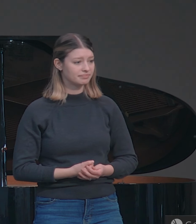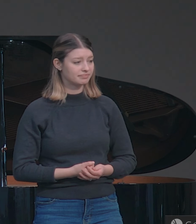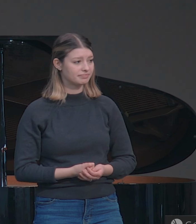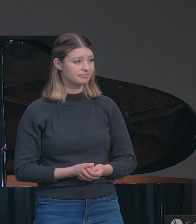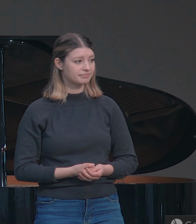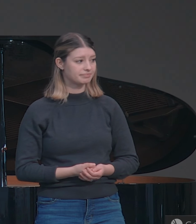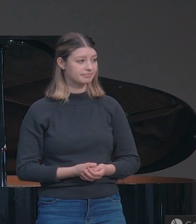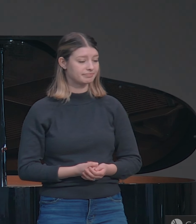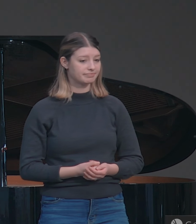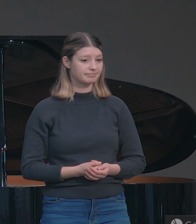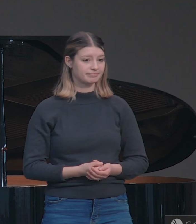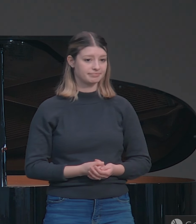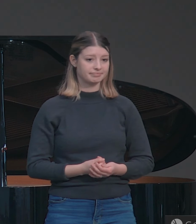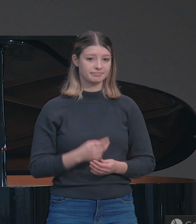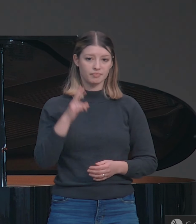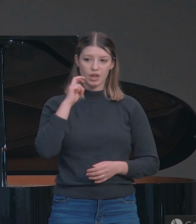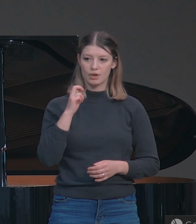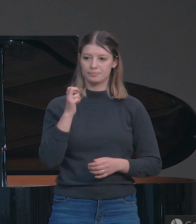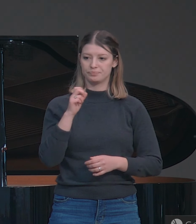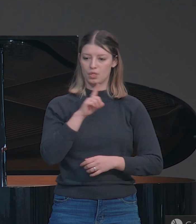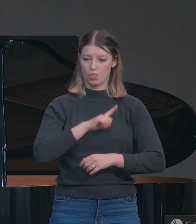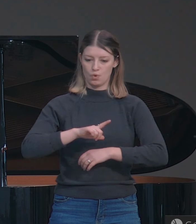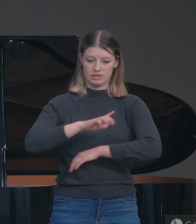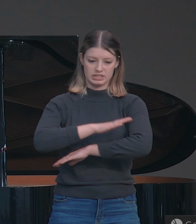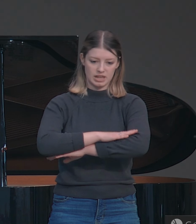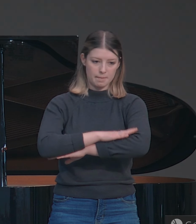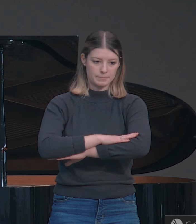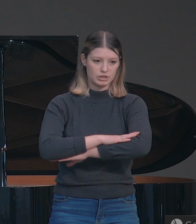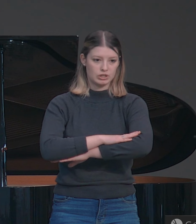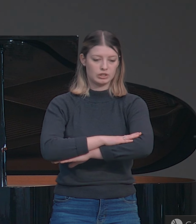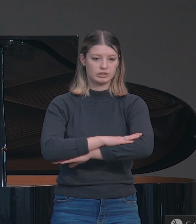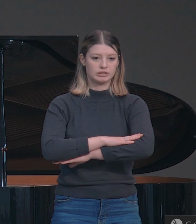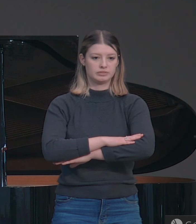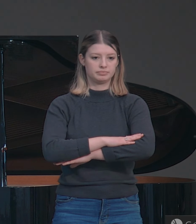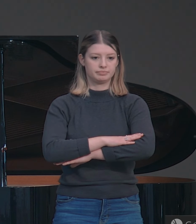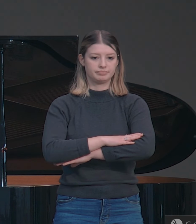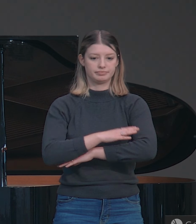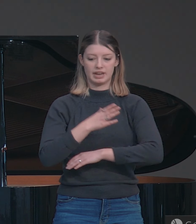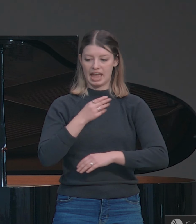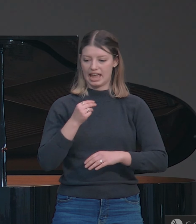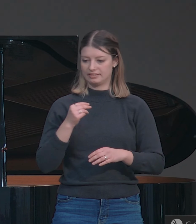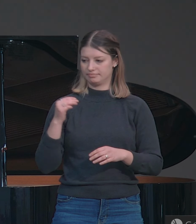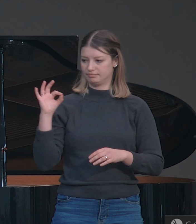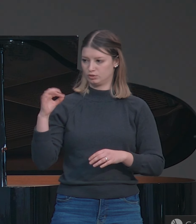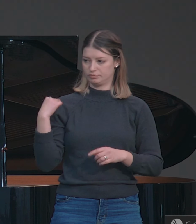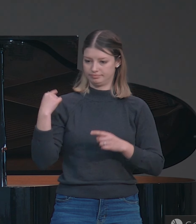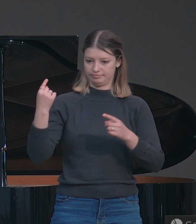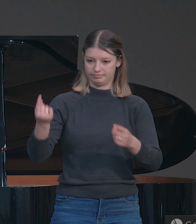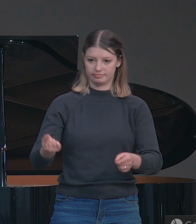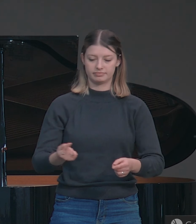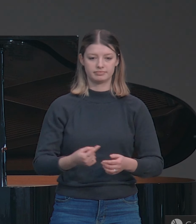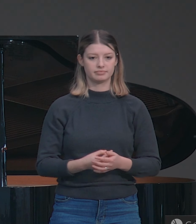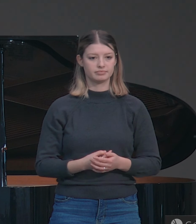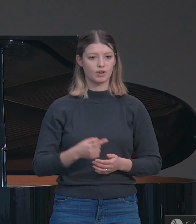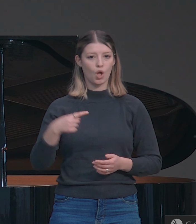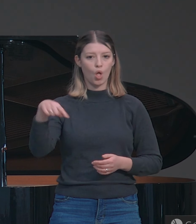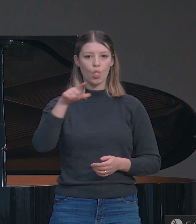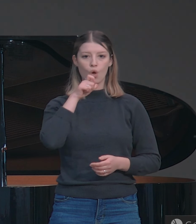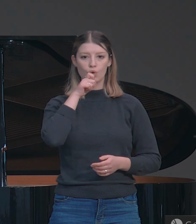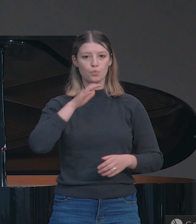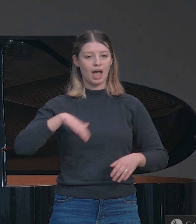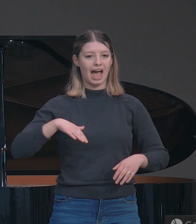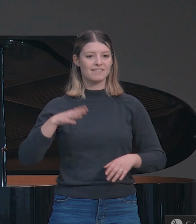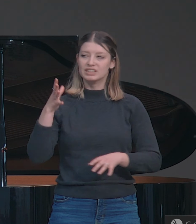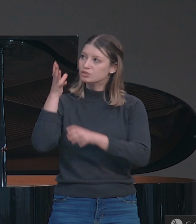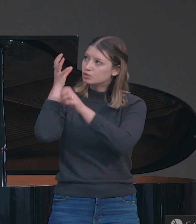From communion to earlier in my sermon, we talked about those who have not